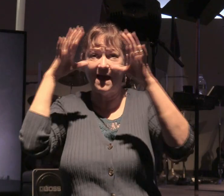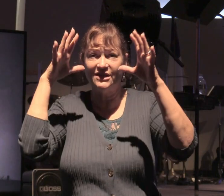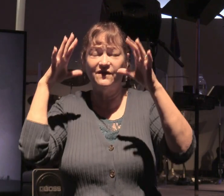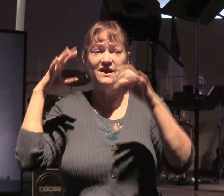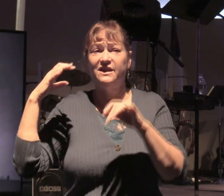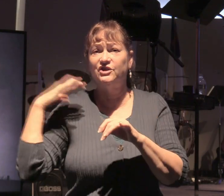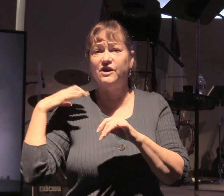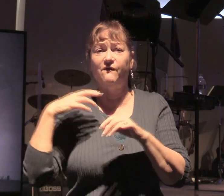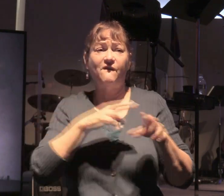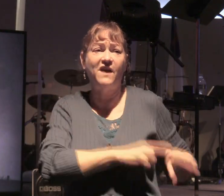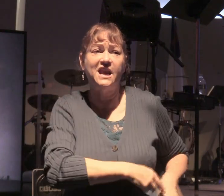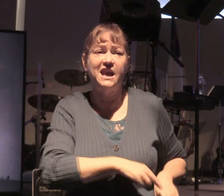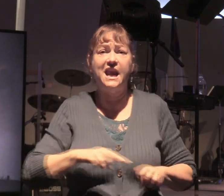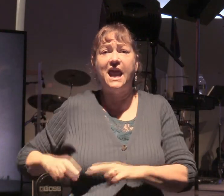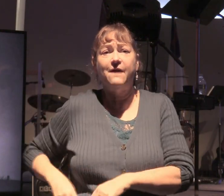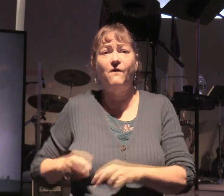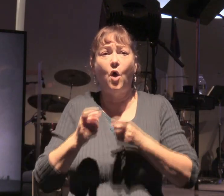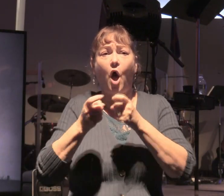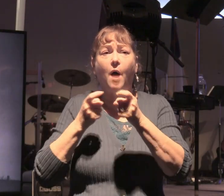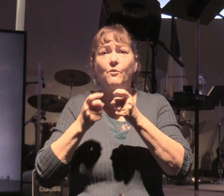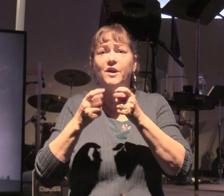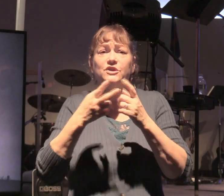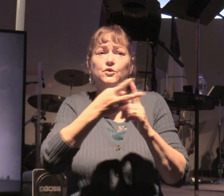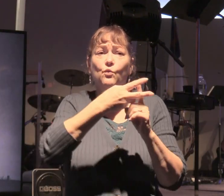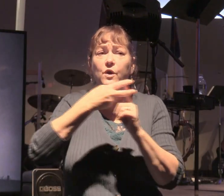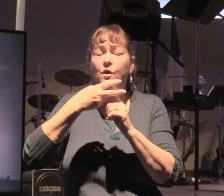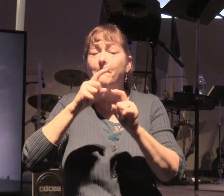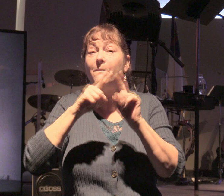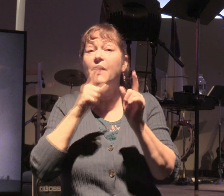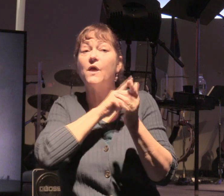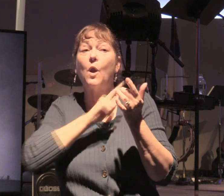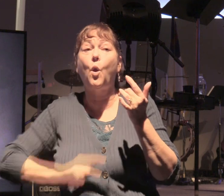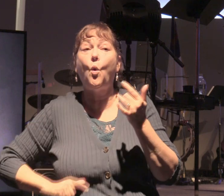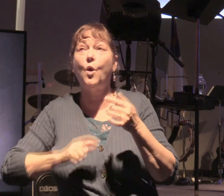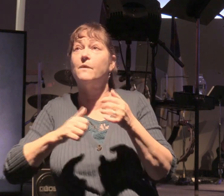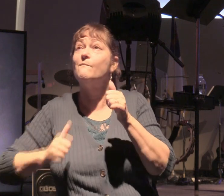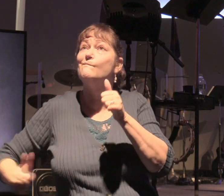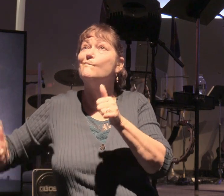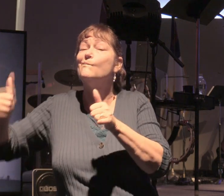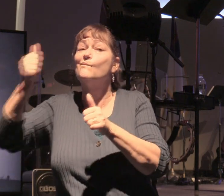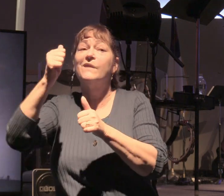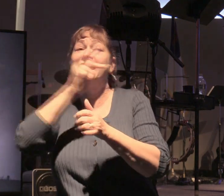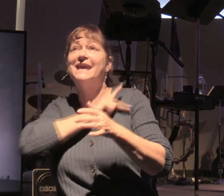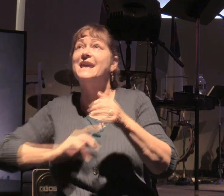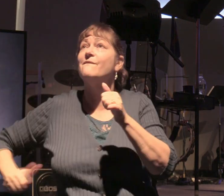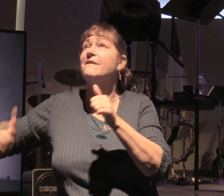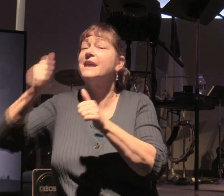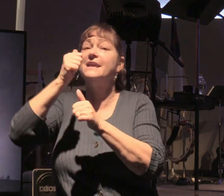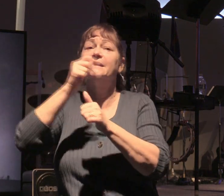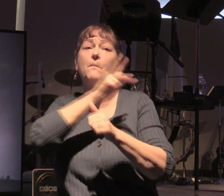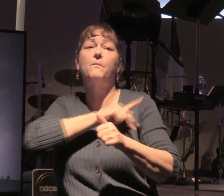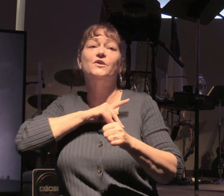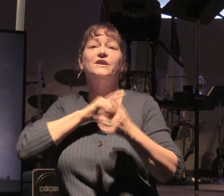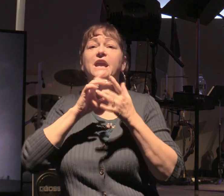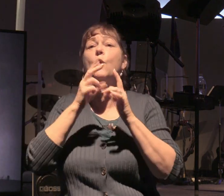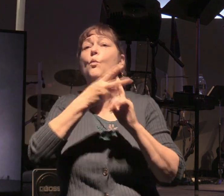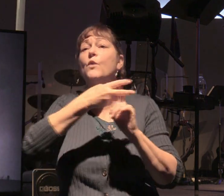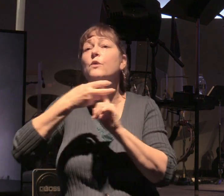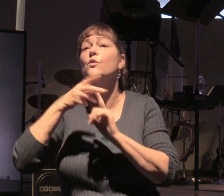the chief of naval operations recruiting? But the Lord of Lords and the King of Kings personally recruited